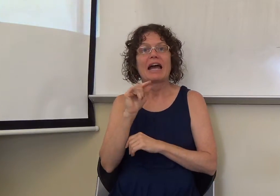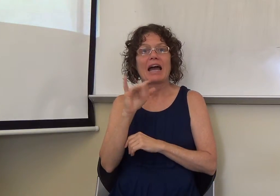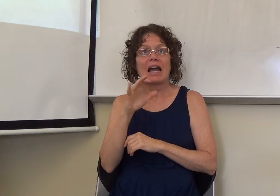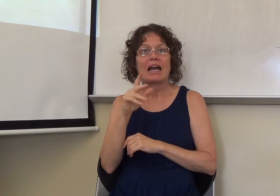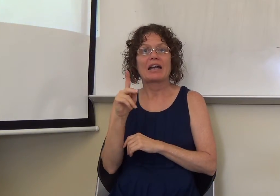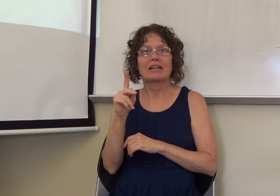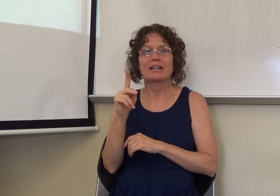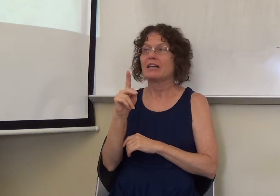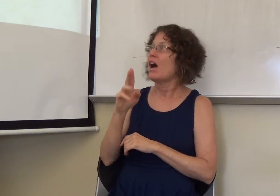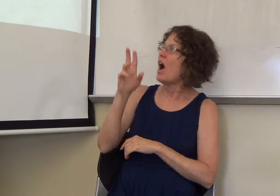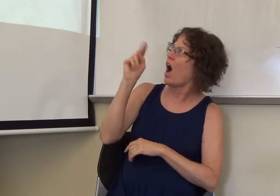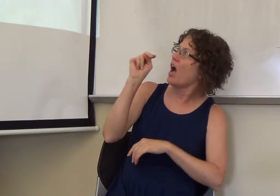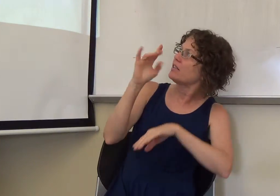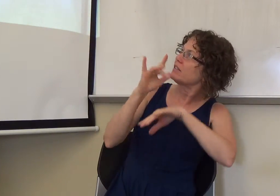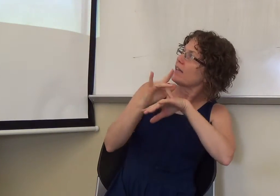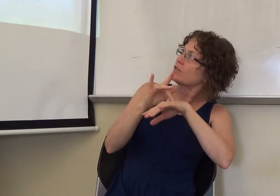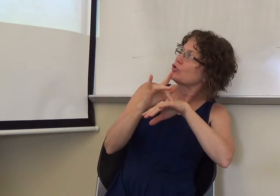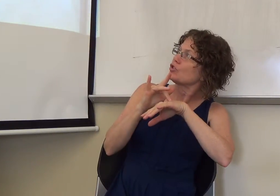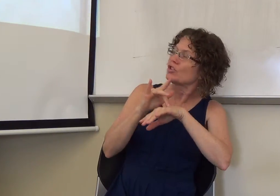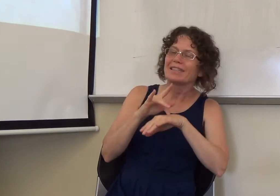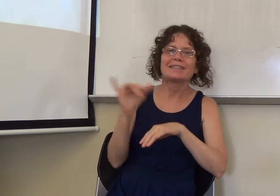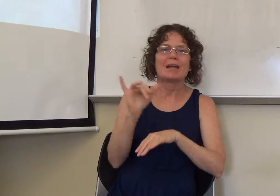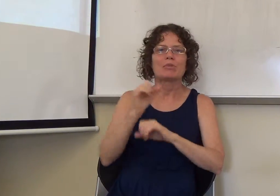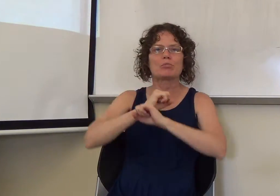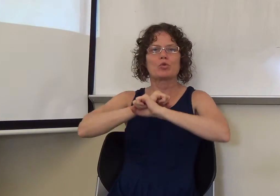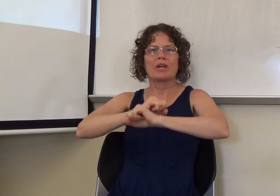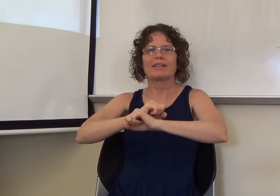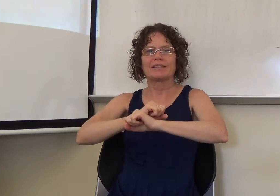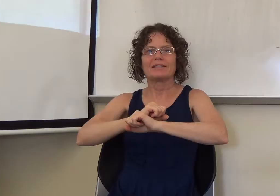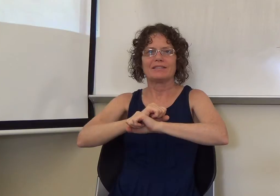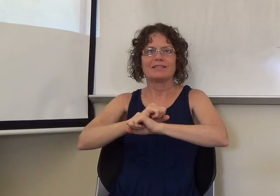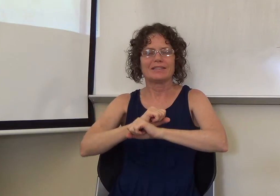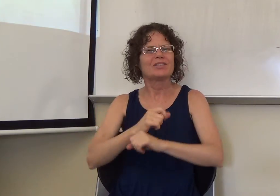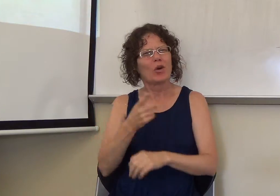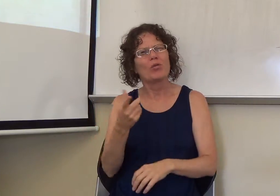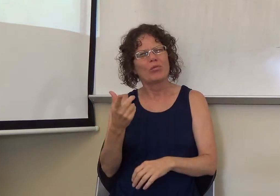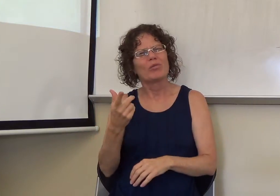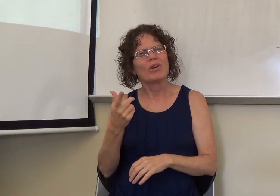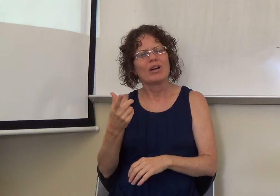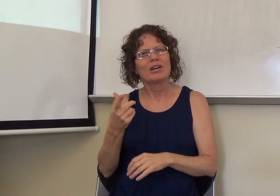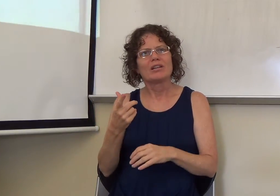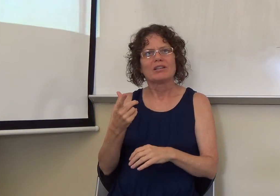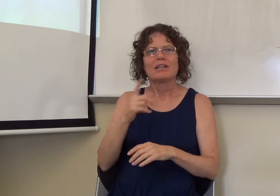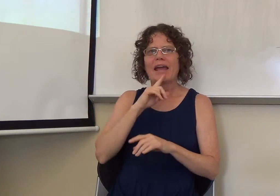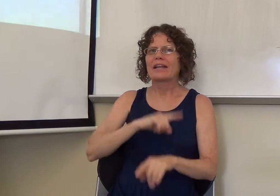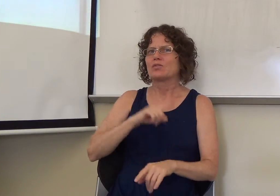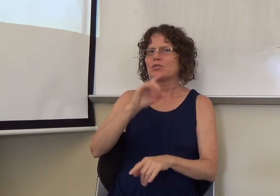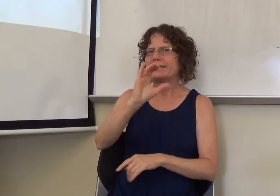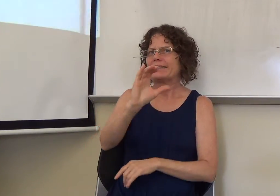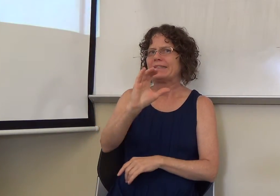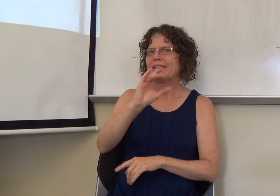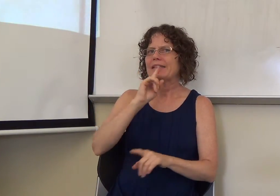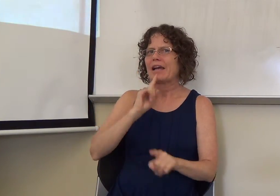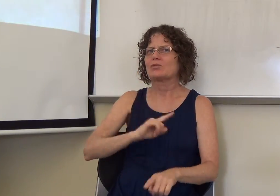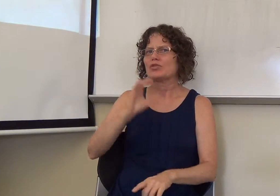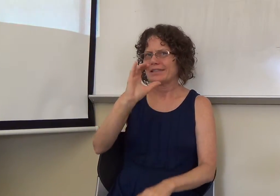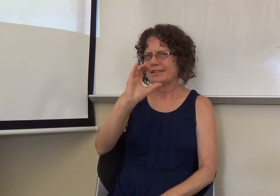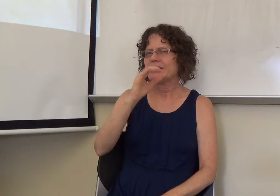as protected. Okay. So you see how it helps if before you try to, and again, that's back